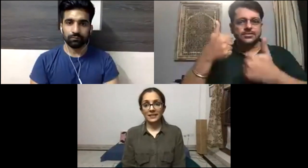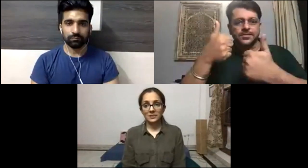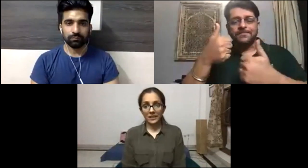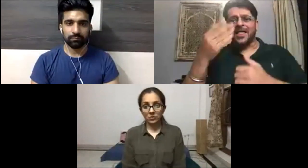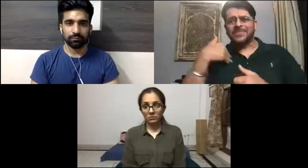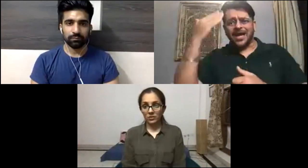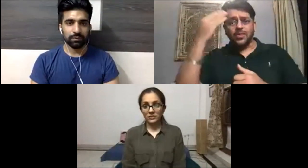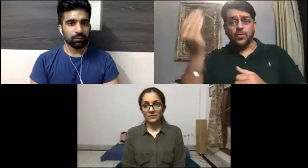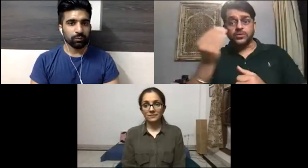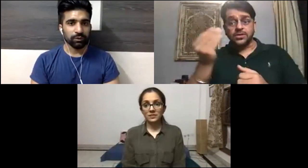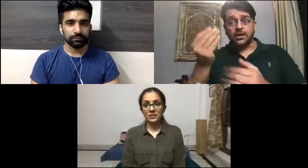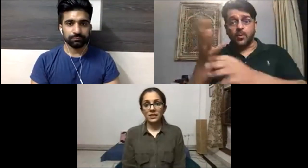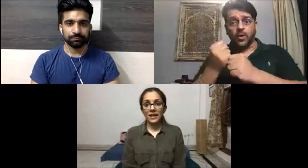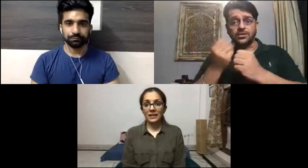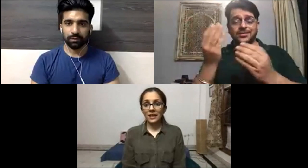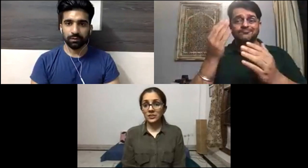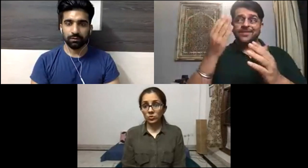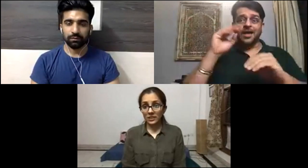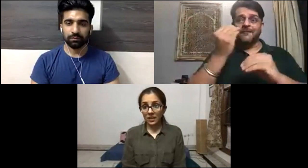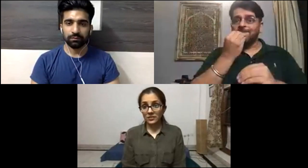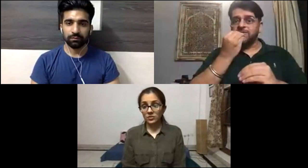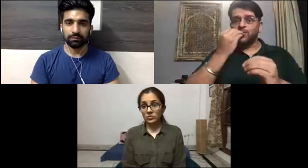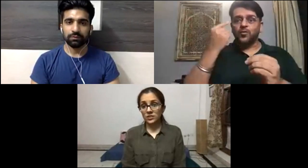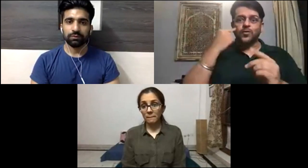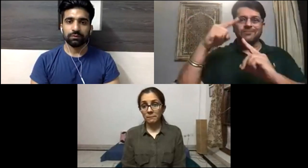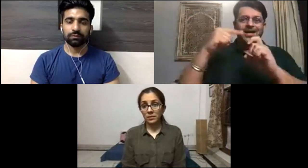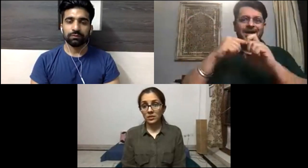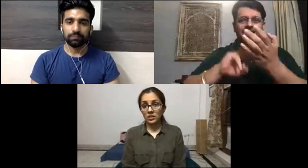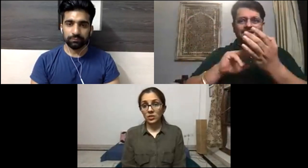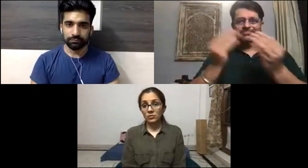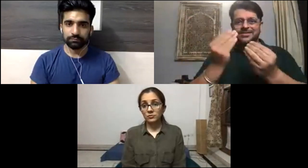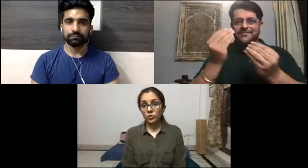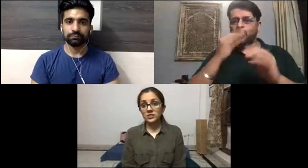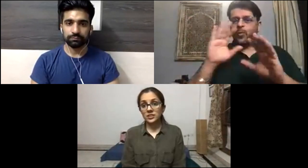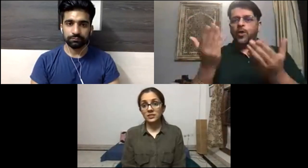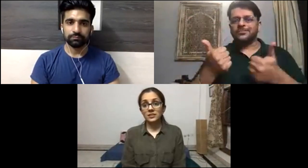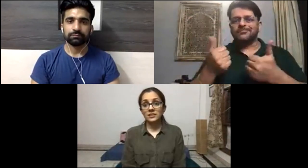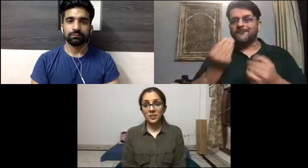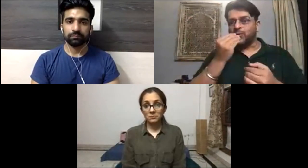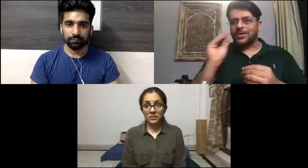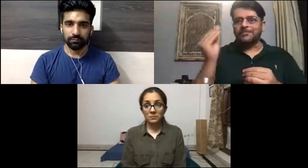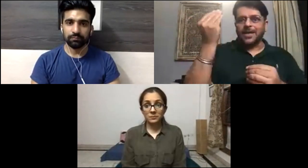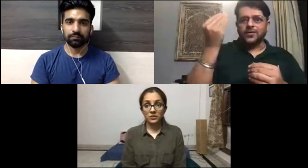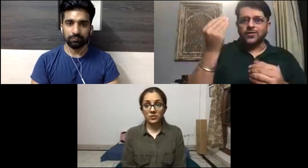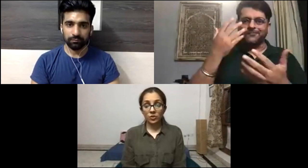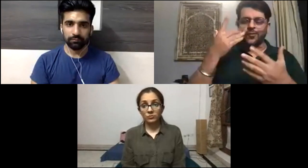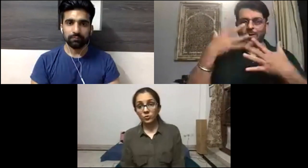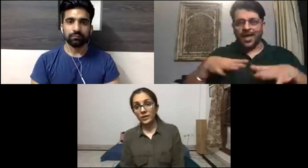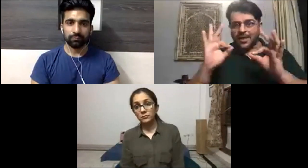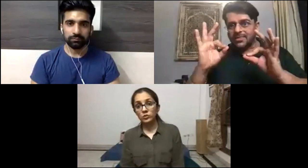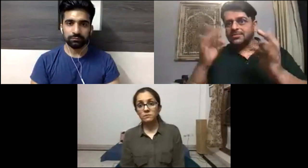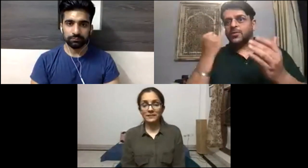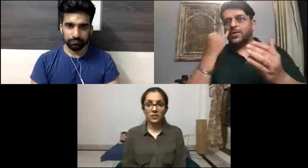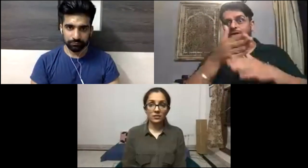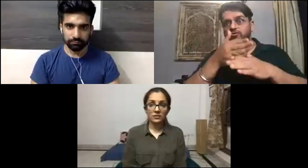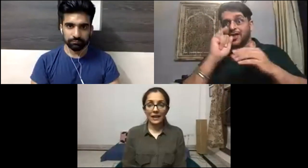and explain more about it. Will do. And I know there are, some food tips that people, what